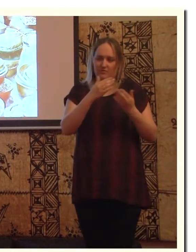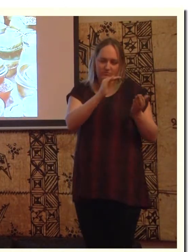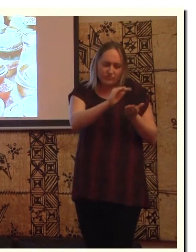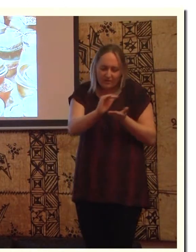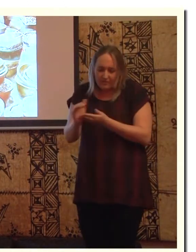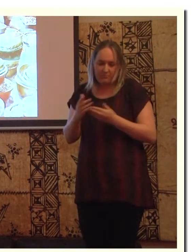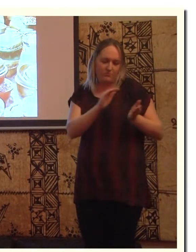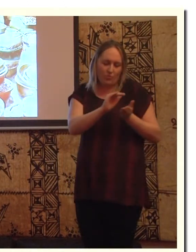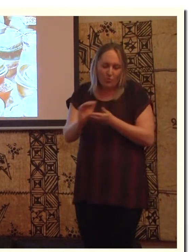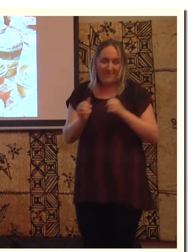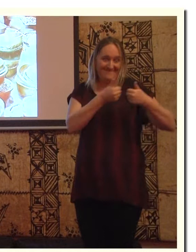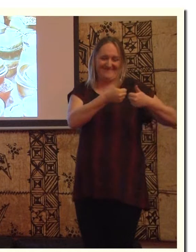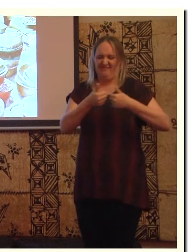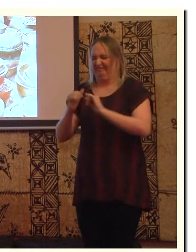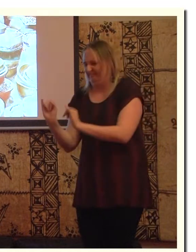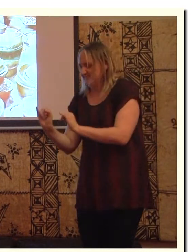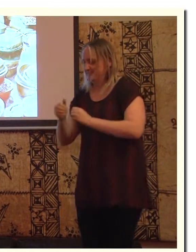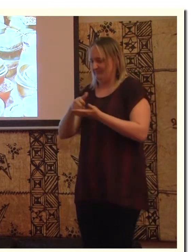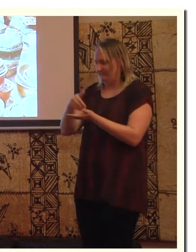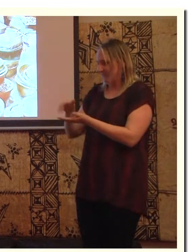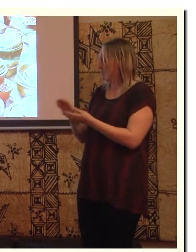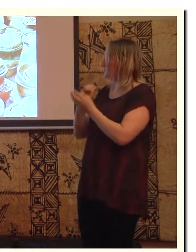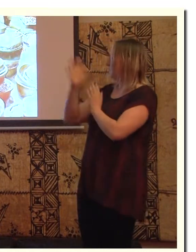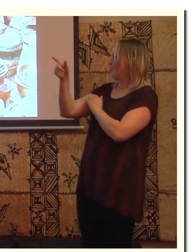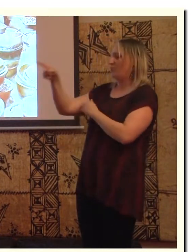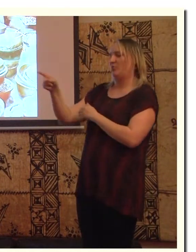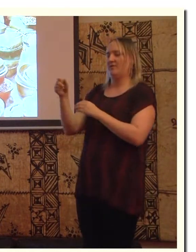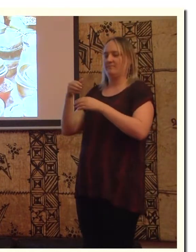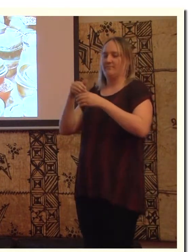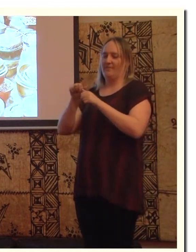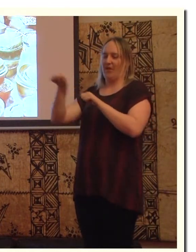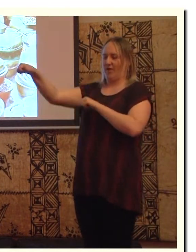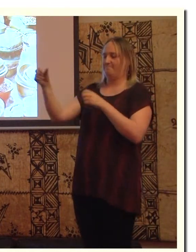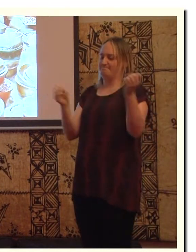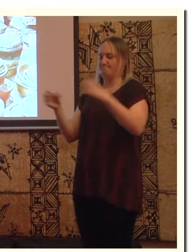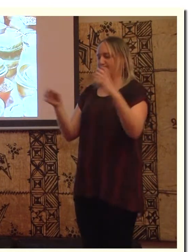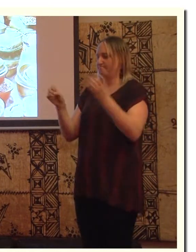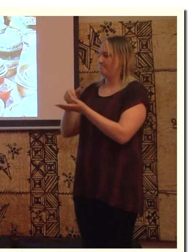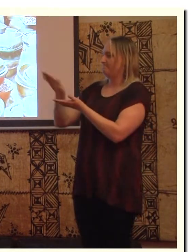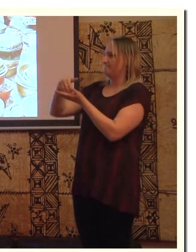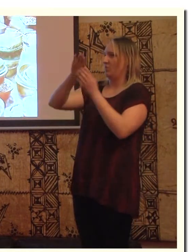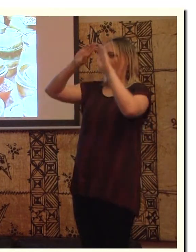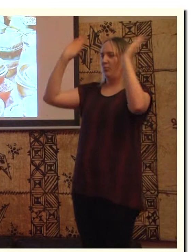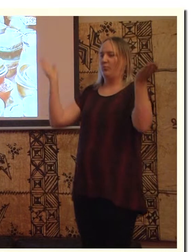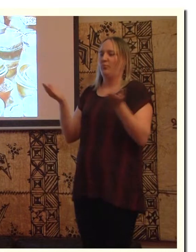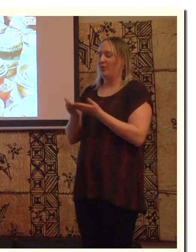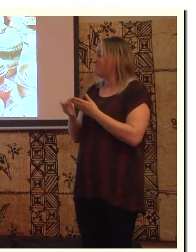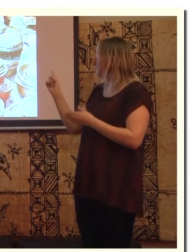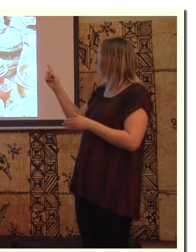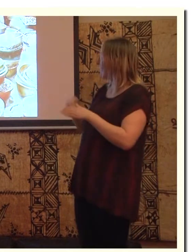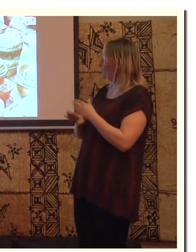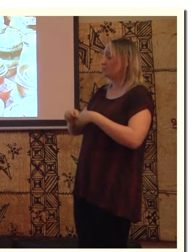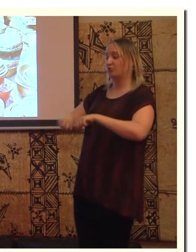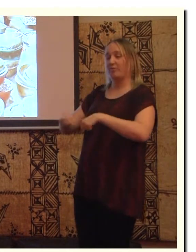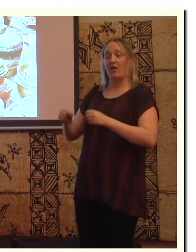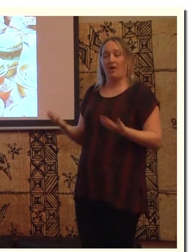These are cashew nuts being husked by all the women, and they sort them at the same time. So after they have